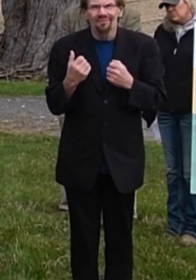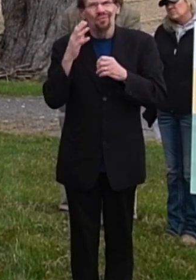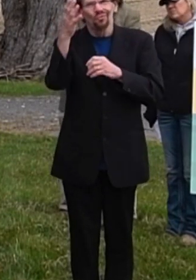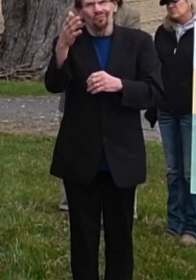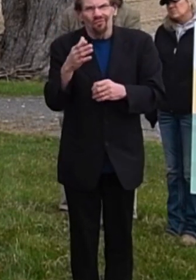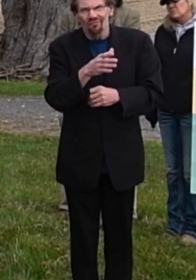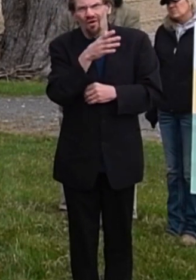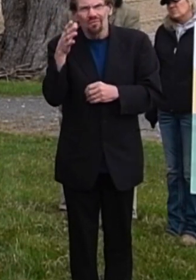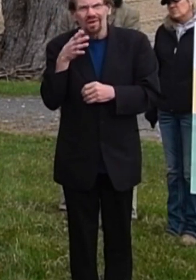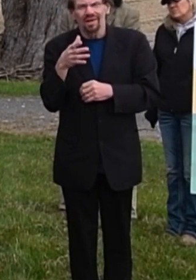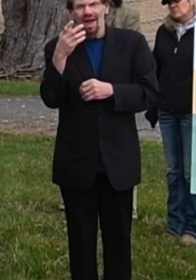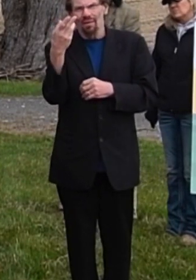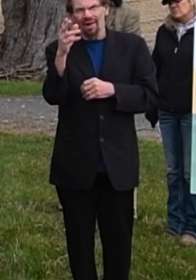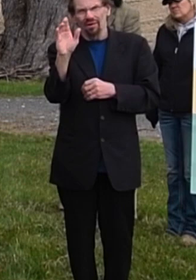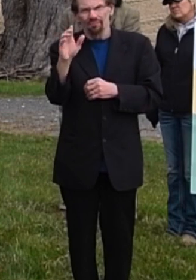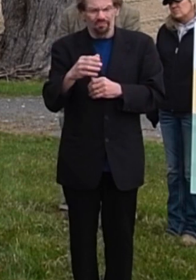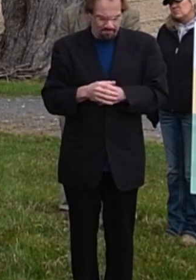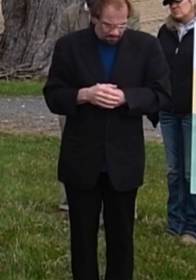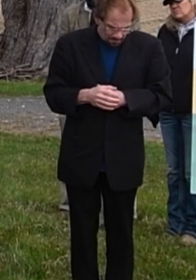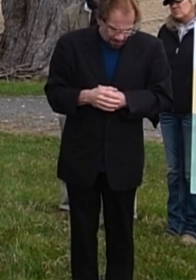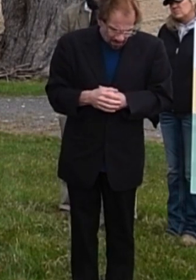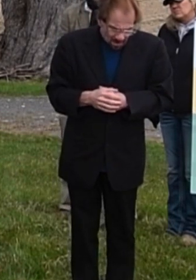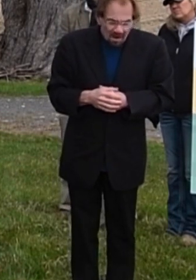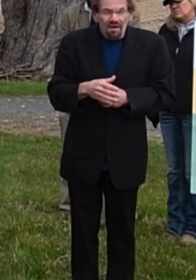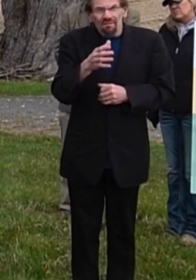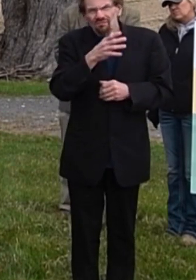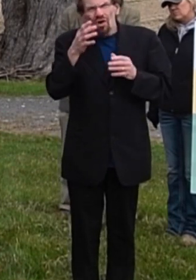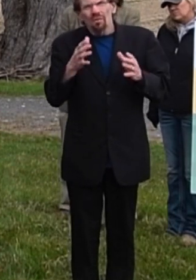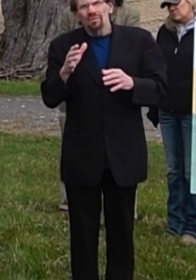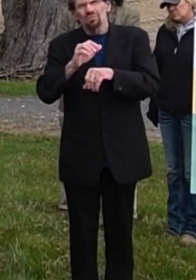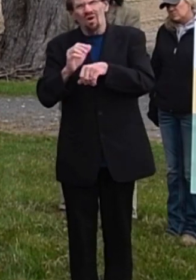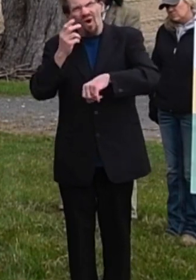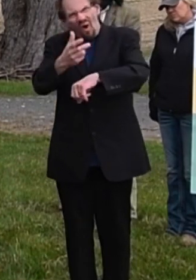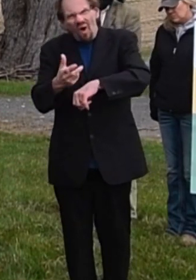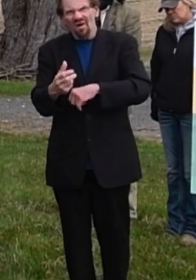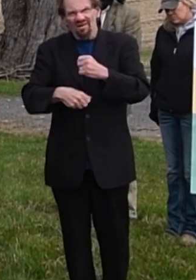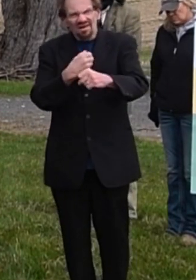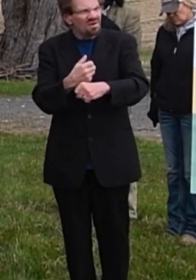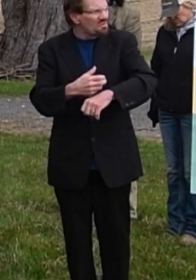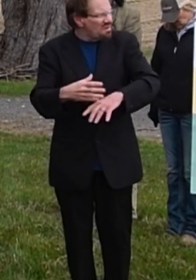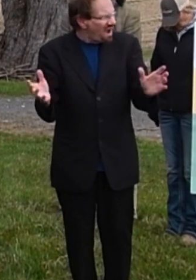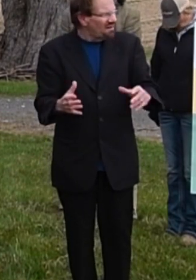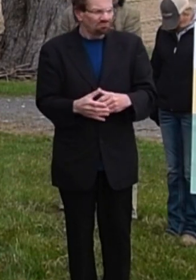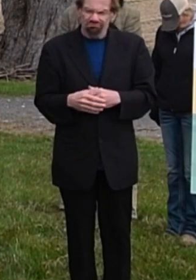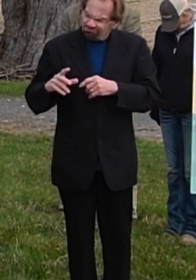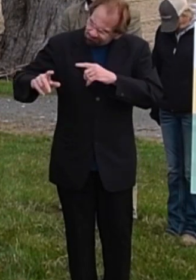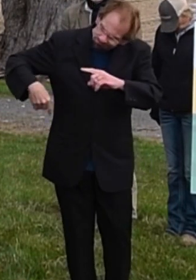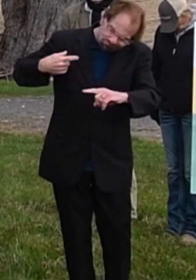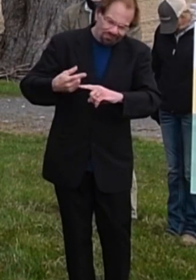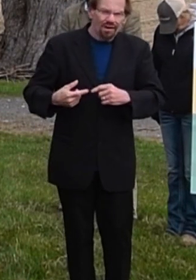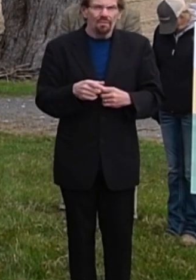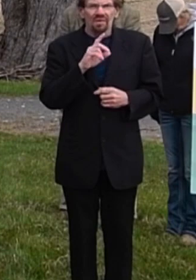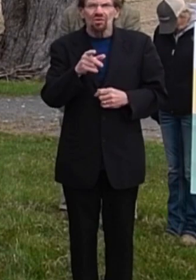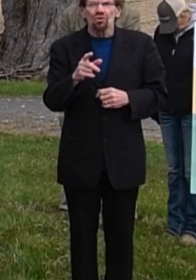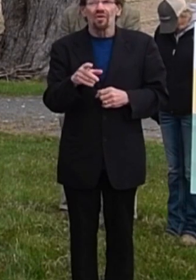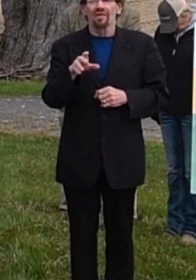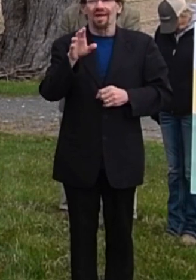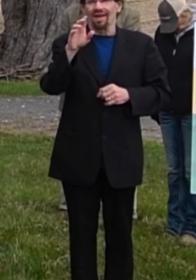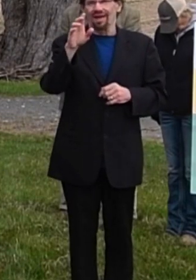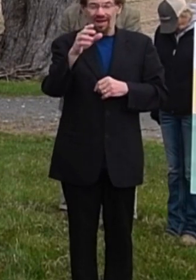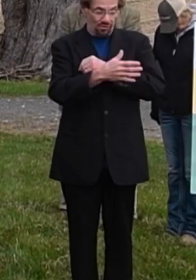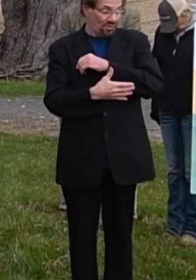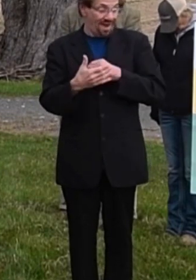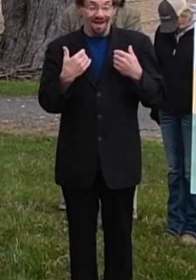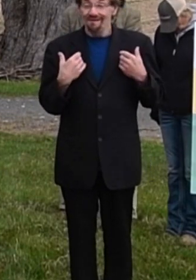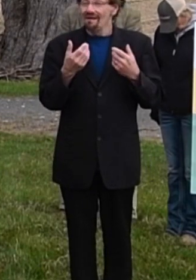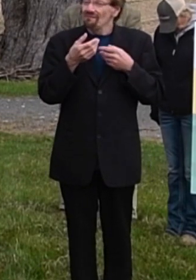County. Farmers work hard year-round to ensure this country has all the food, fuel, and fiber it needs,